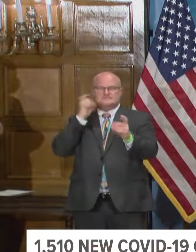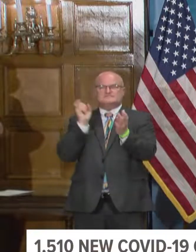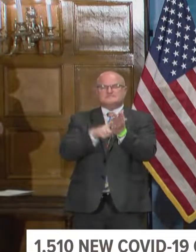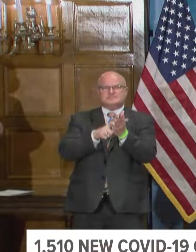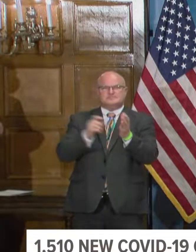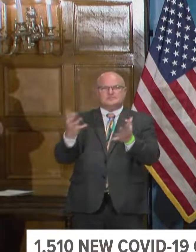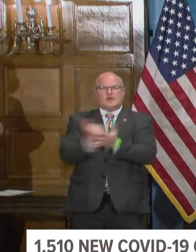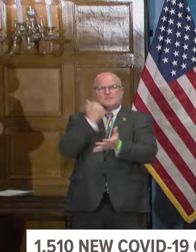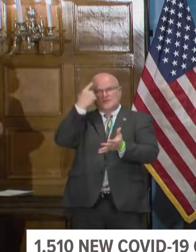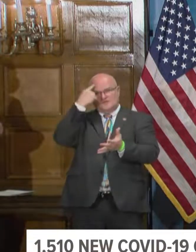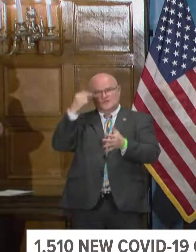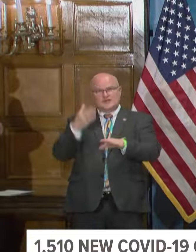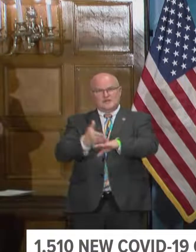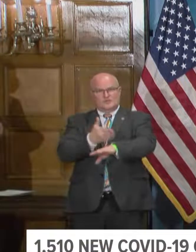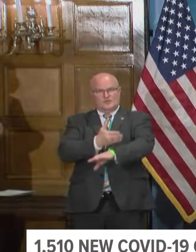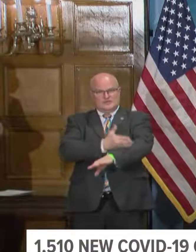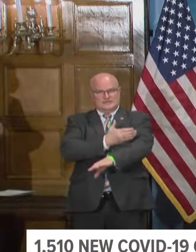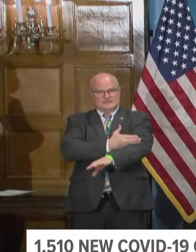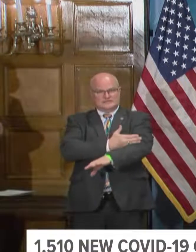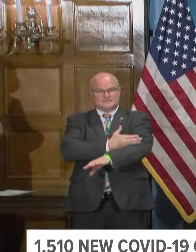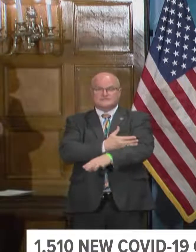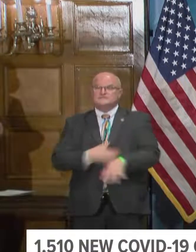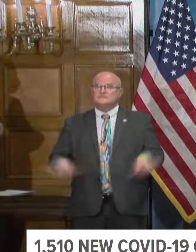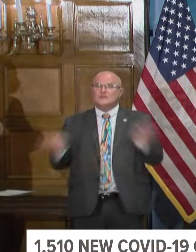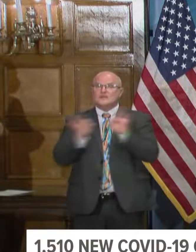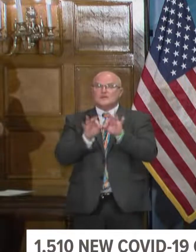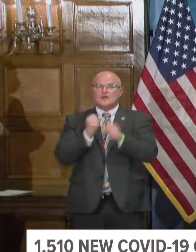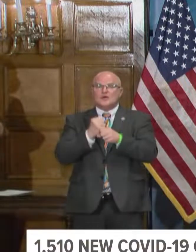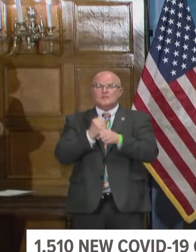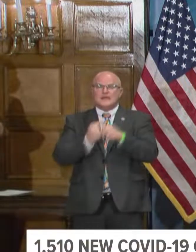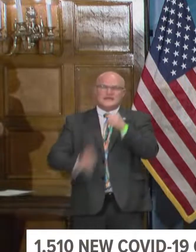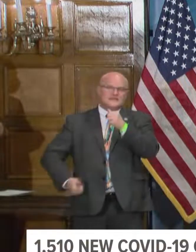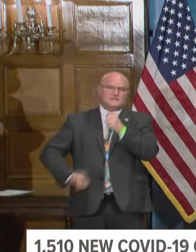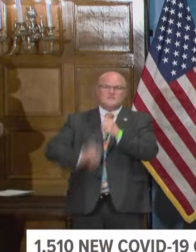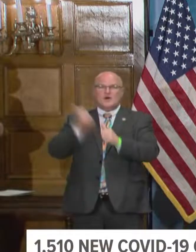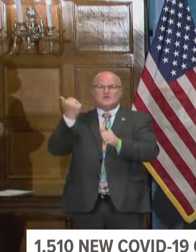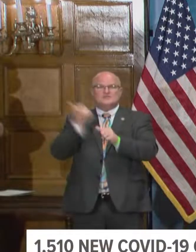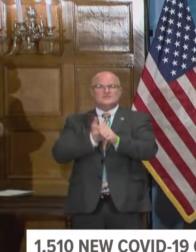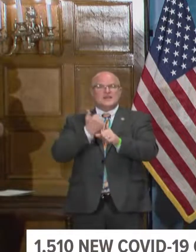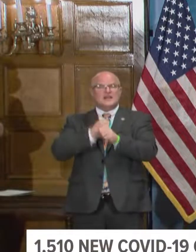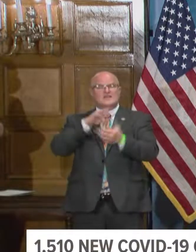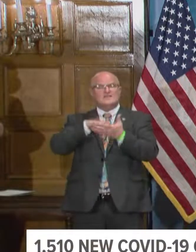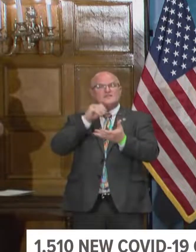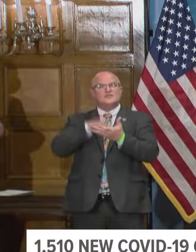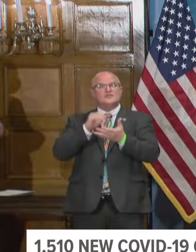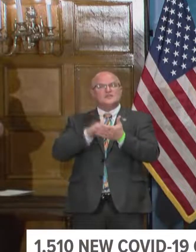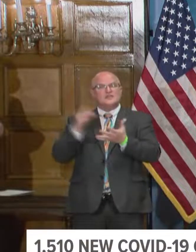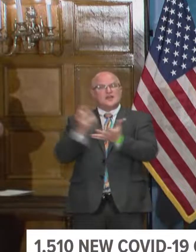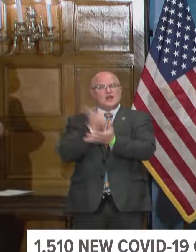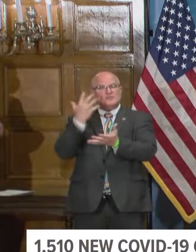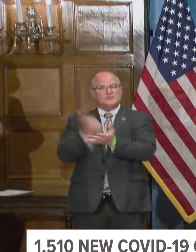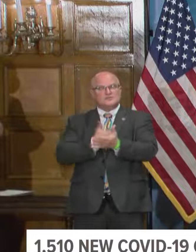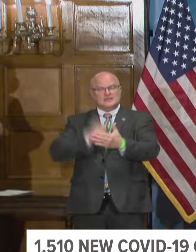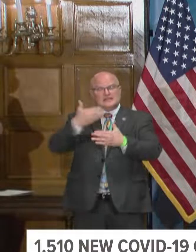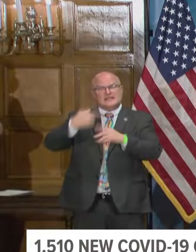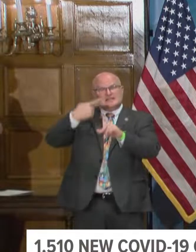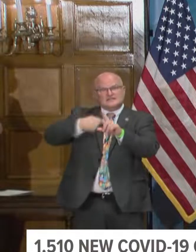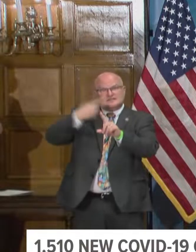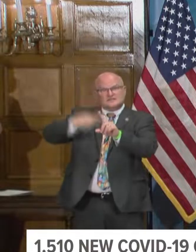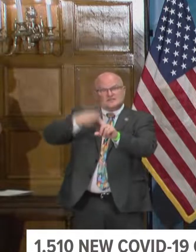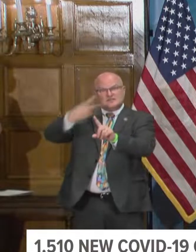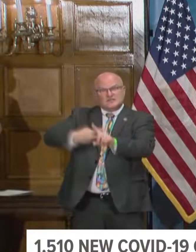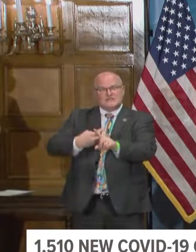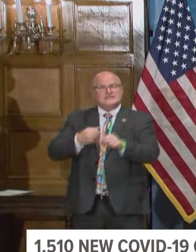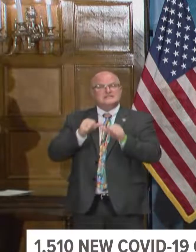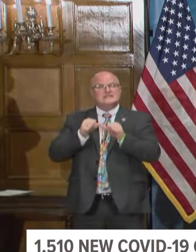for improvement. It's critical that we make the most out of every learning opportunity during the next few months to continue what